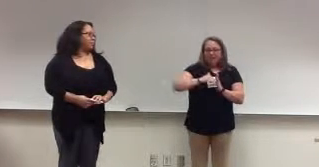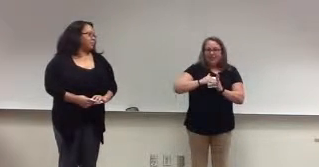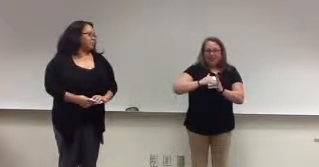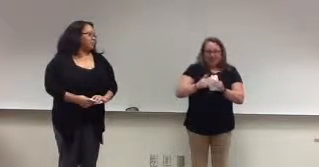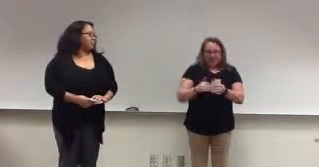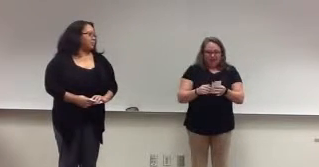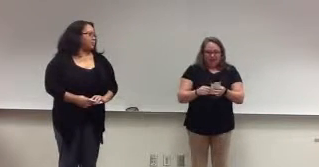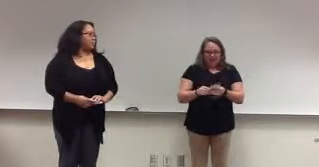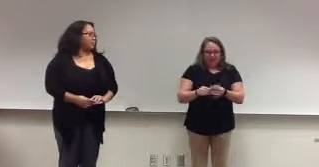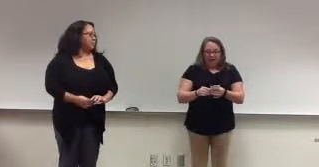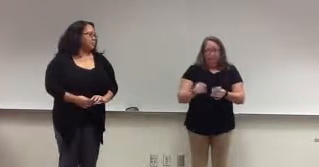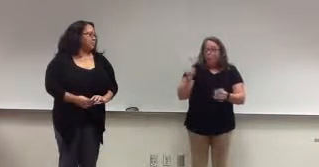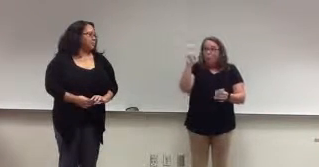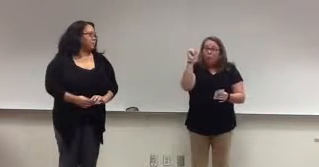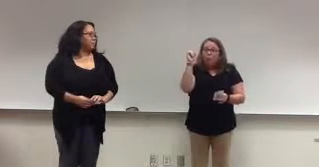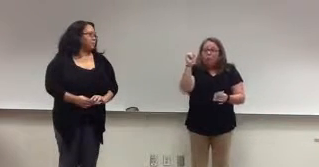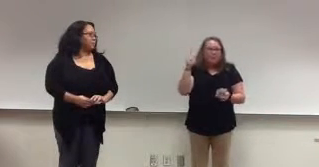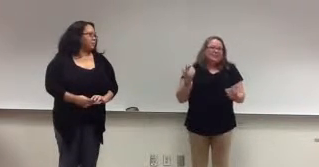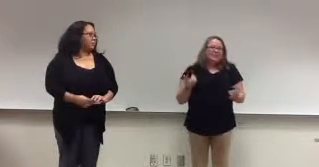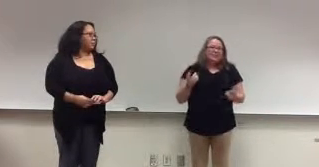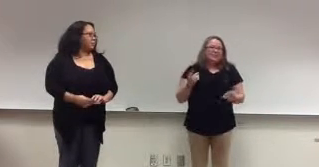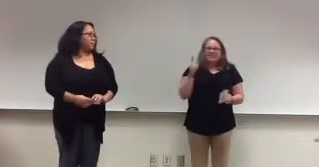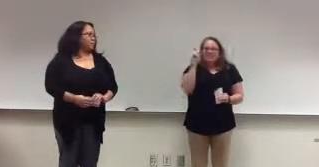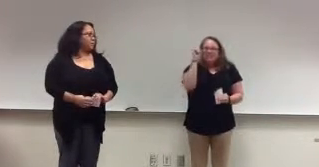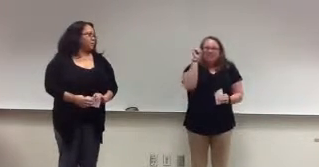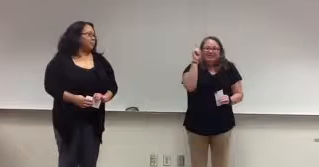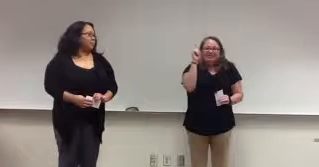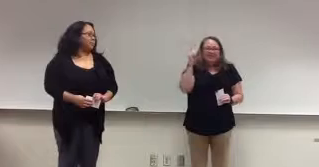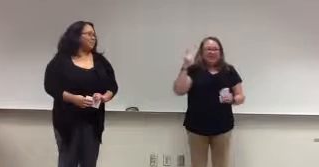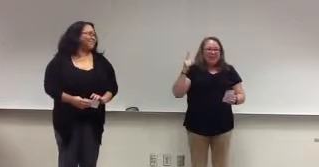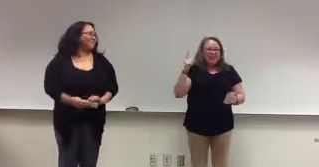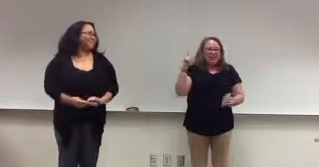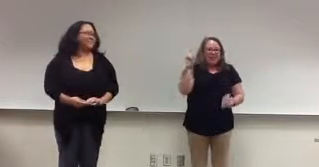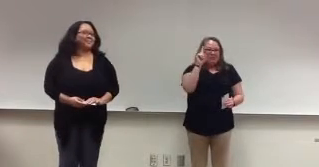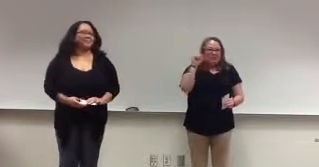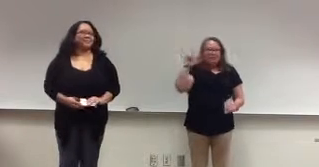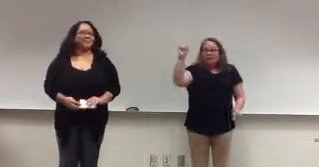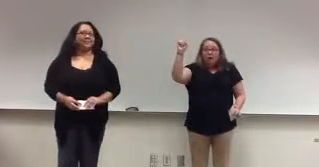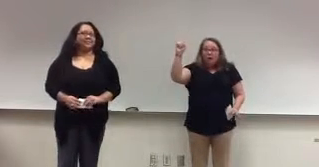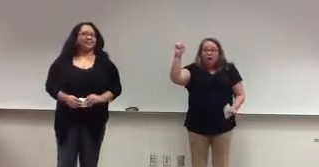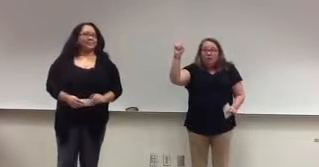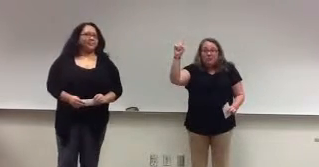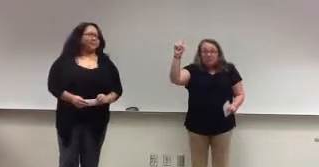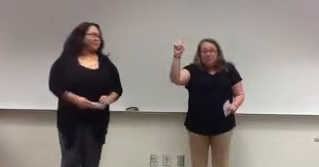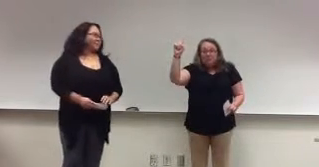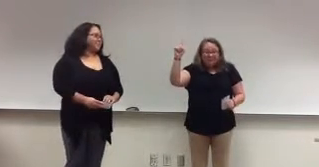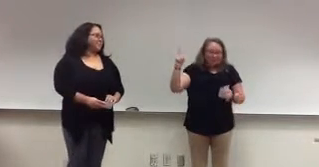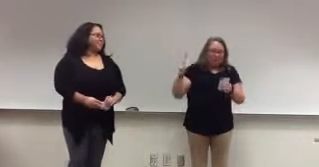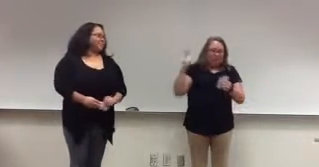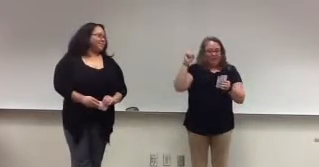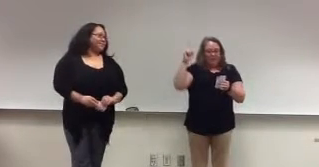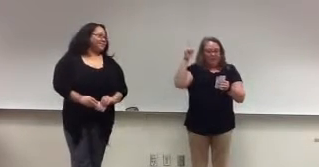again. One moment. This is pretty easy. You know, like when somebody's talking, one moment, hold it. So, one